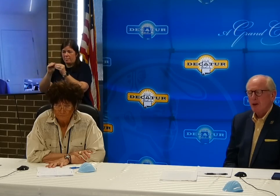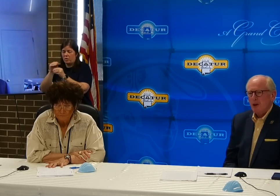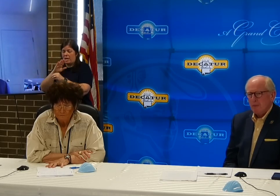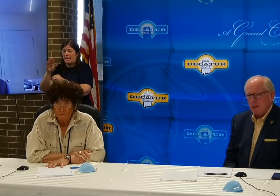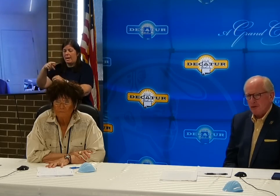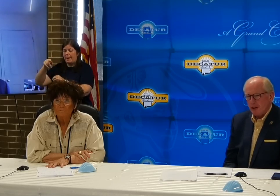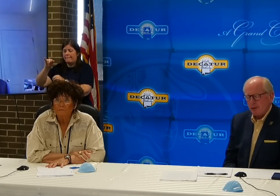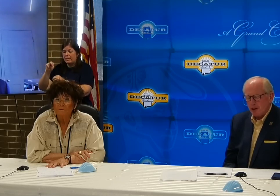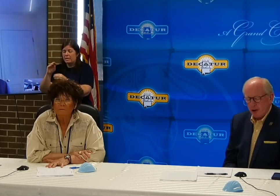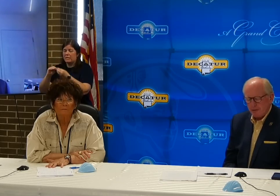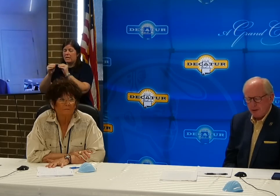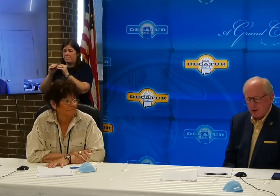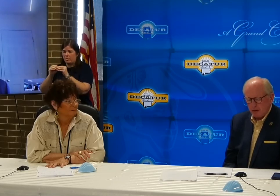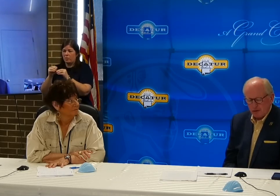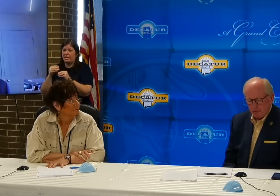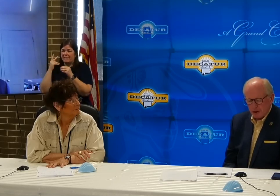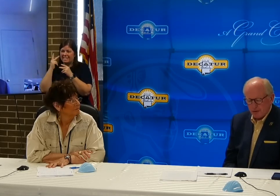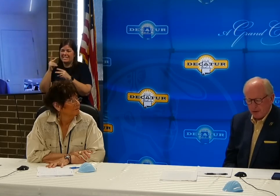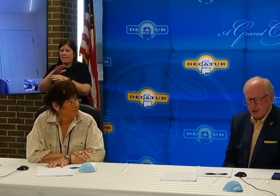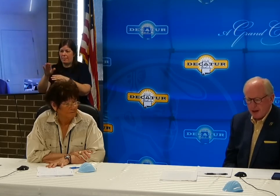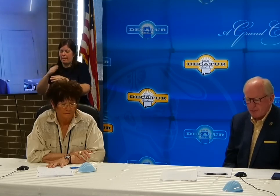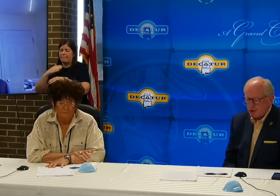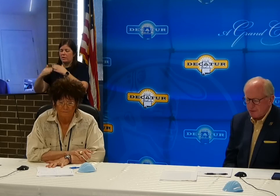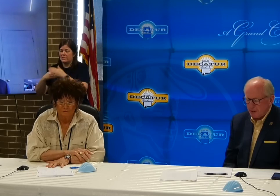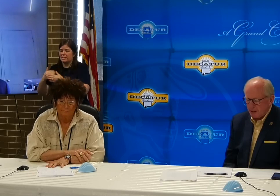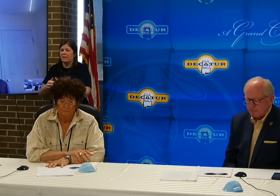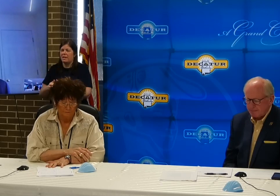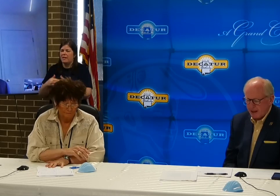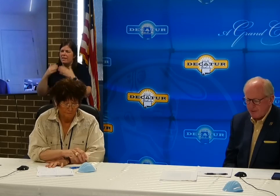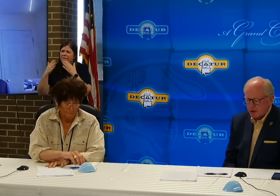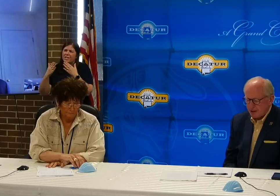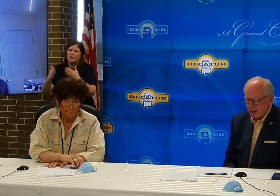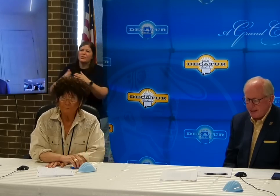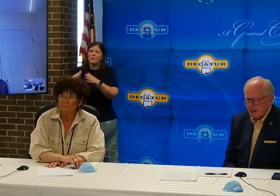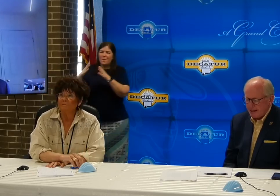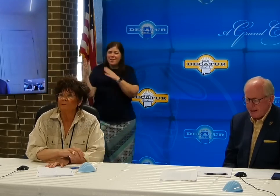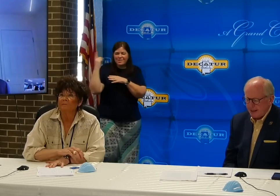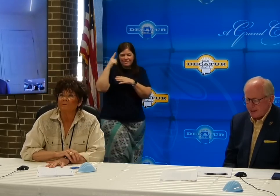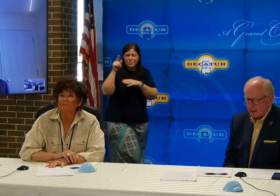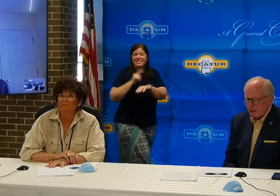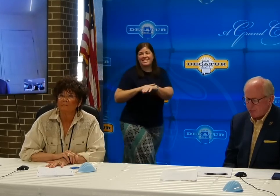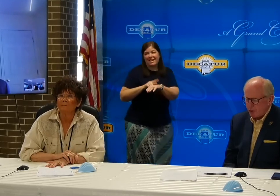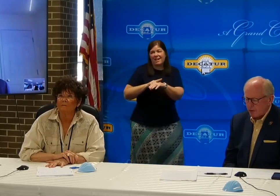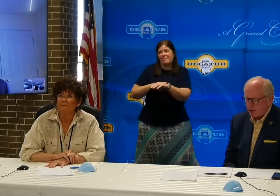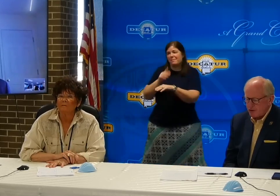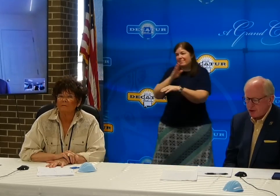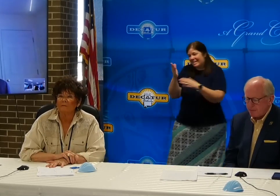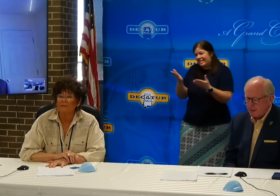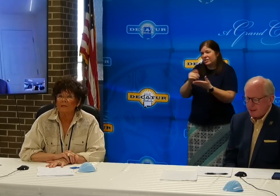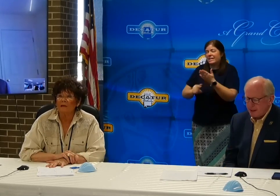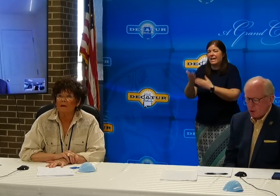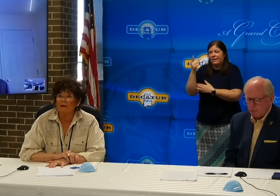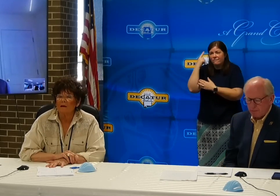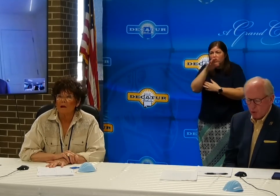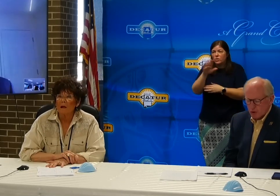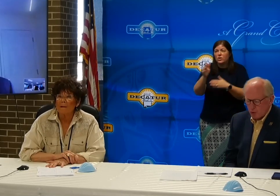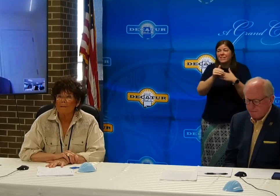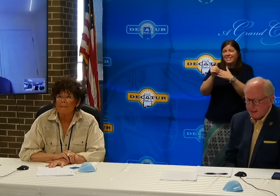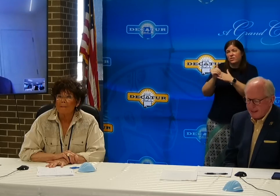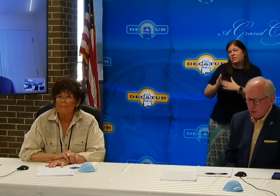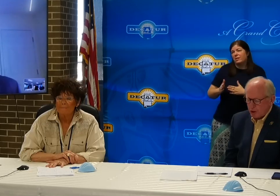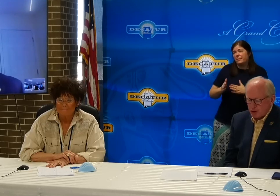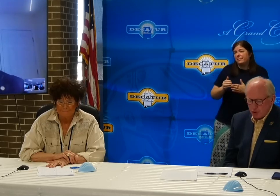Okay. Mr. Secretary, thank you so much for the time that you gave us today, and again for your leadership. Of